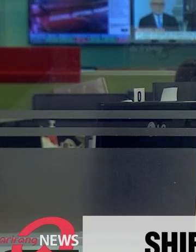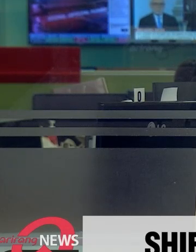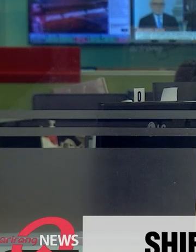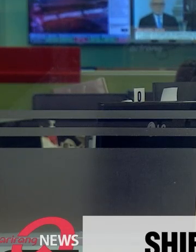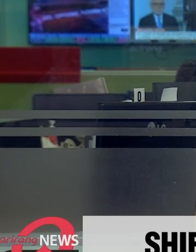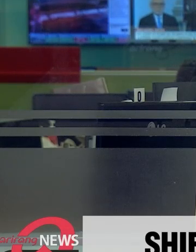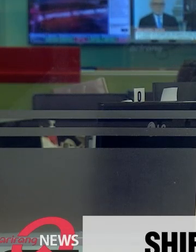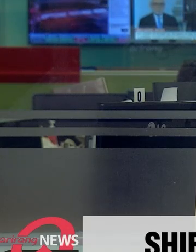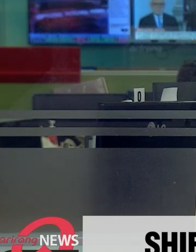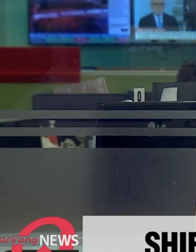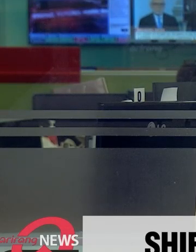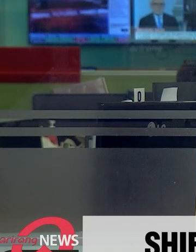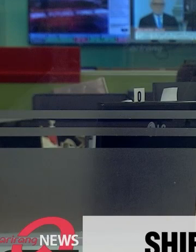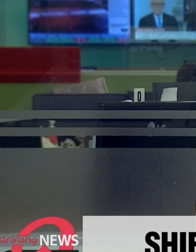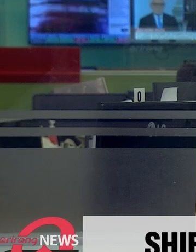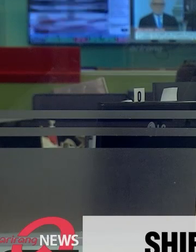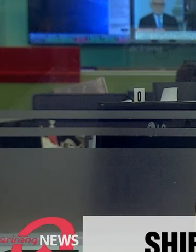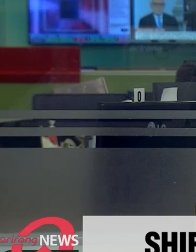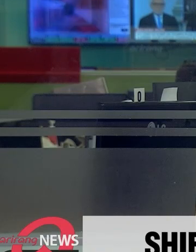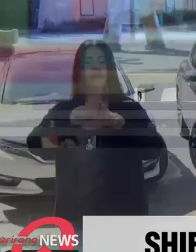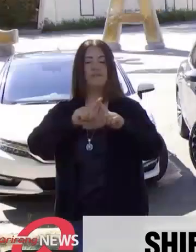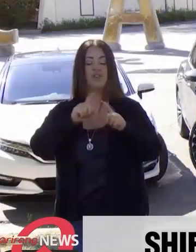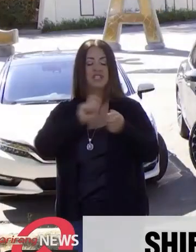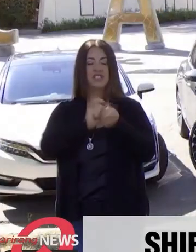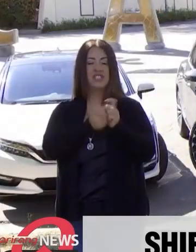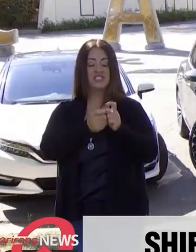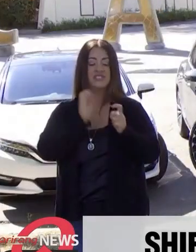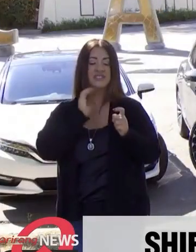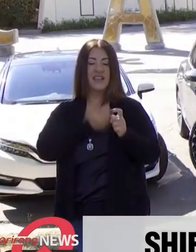Governor Gavin Newsom on Wednesday.